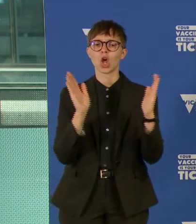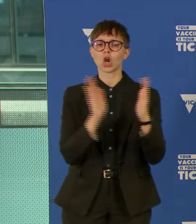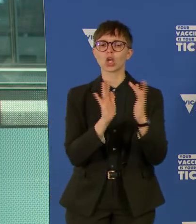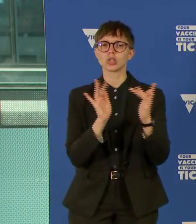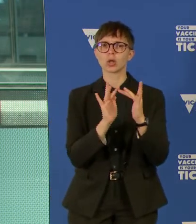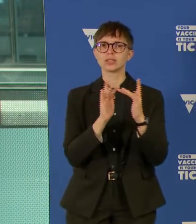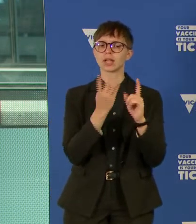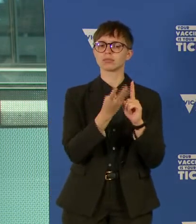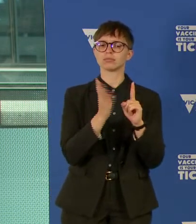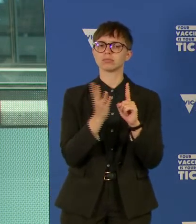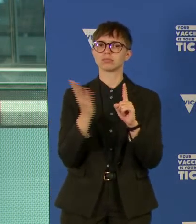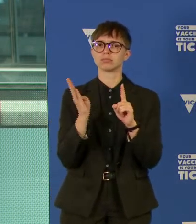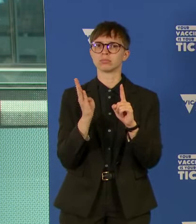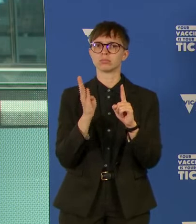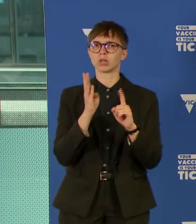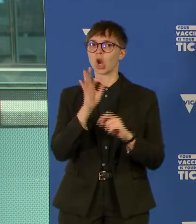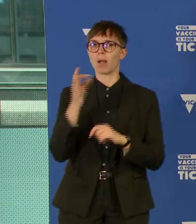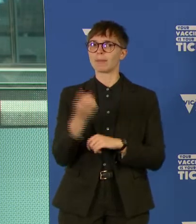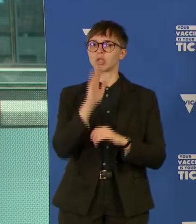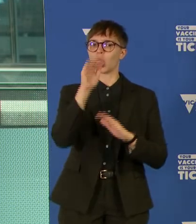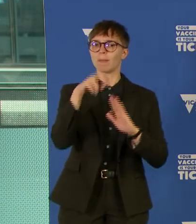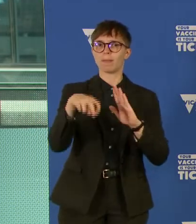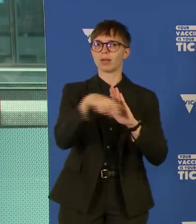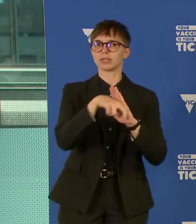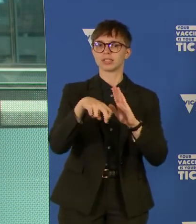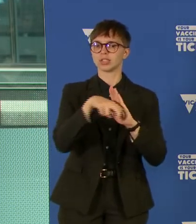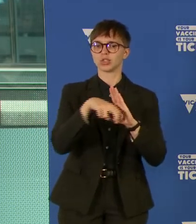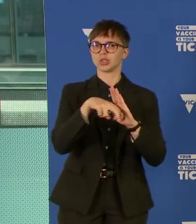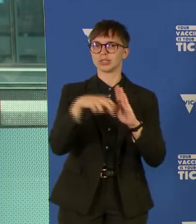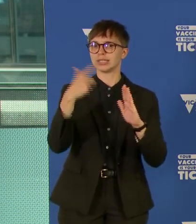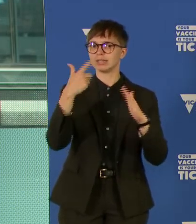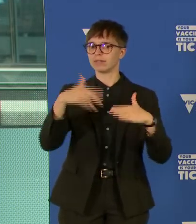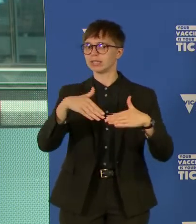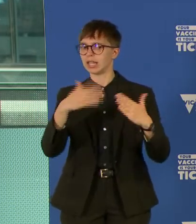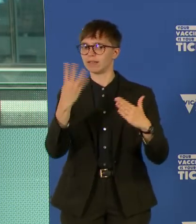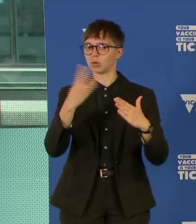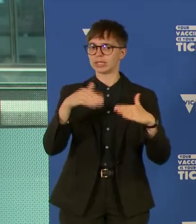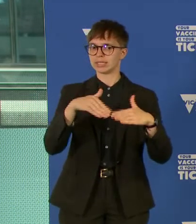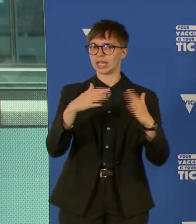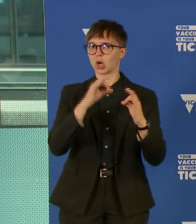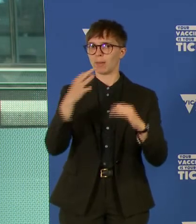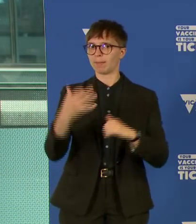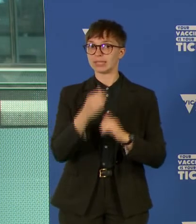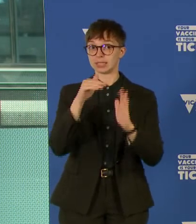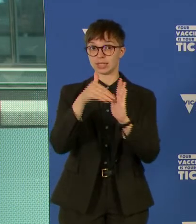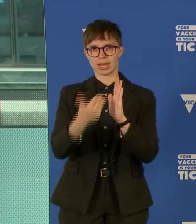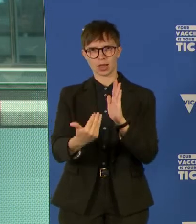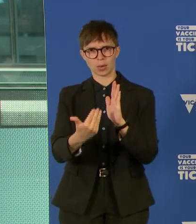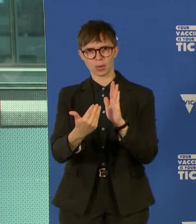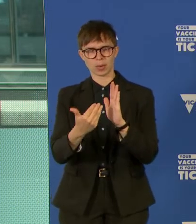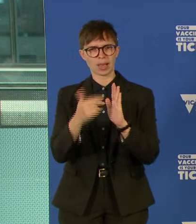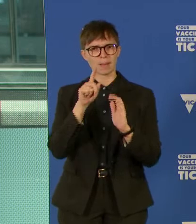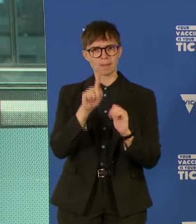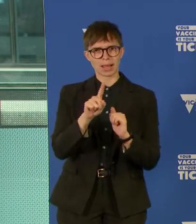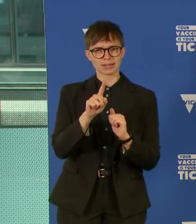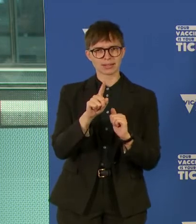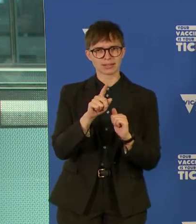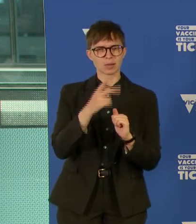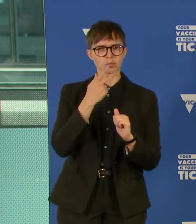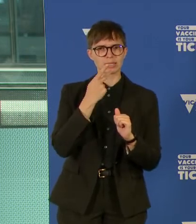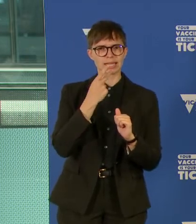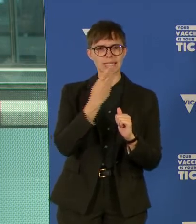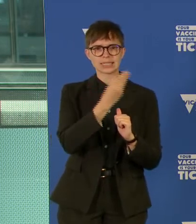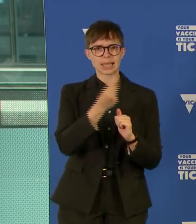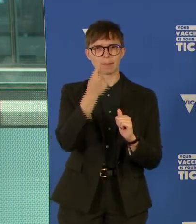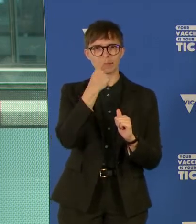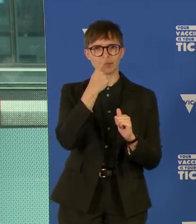these vaccination levels, less people are contracting the virus? Do you know how many in families? Is it like 1 in 10 chance, or do we know